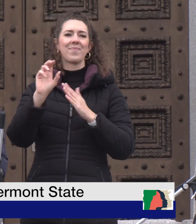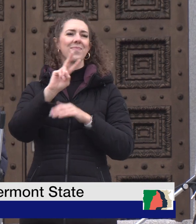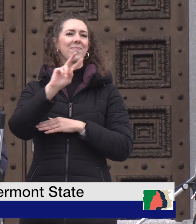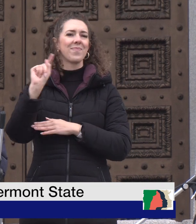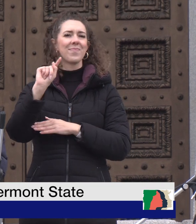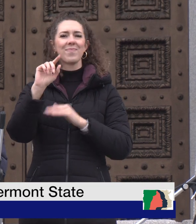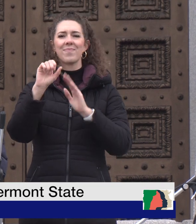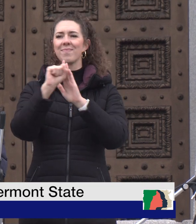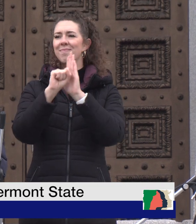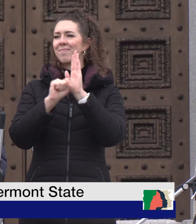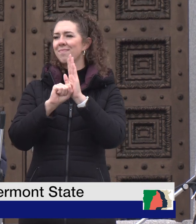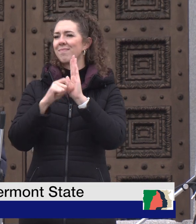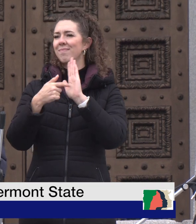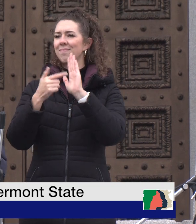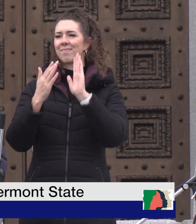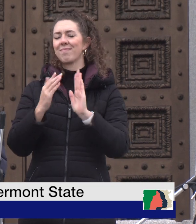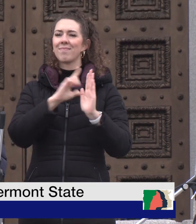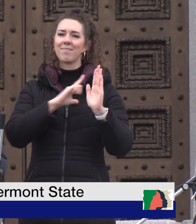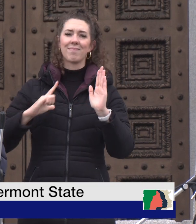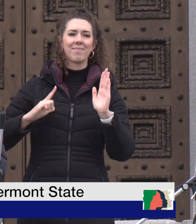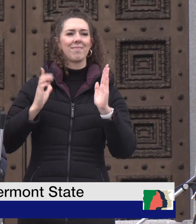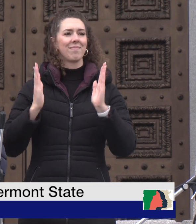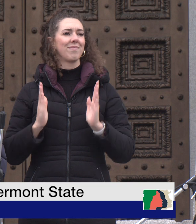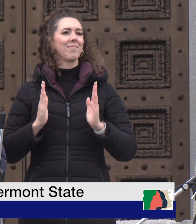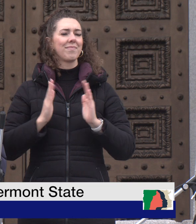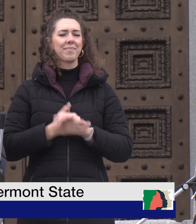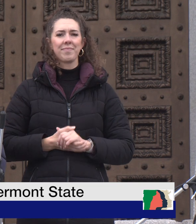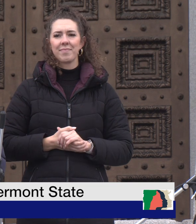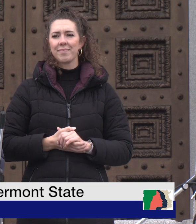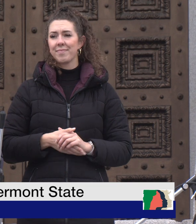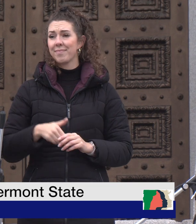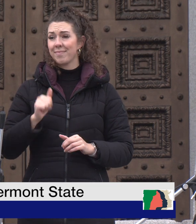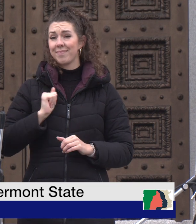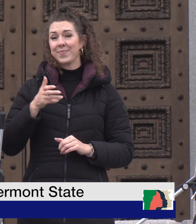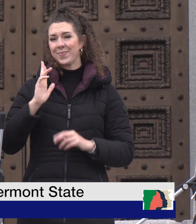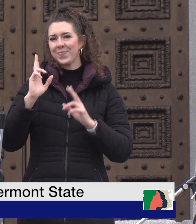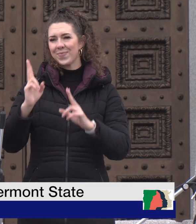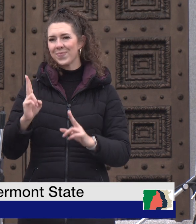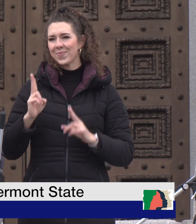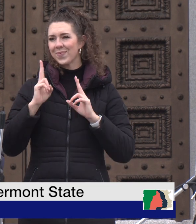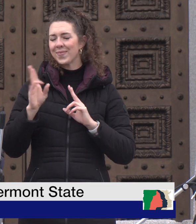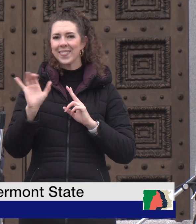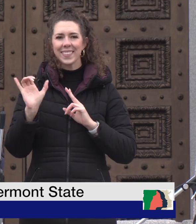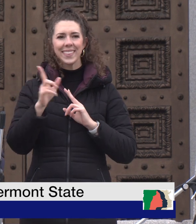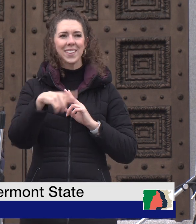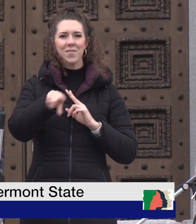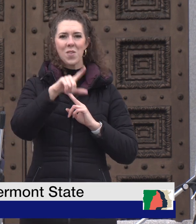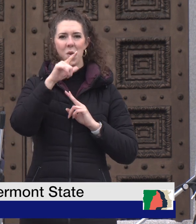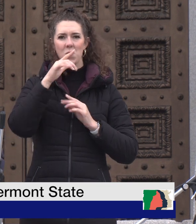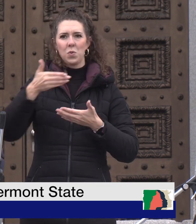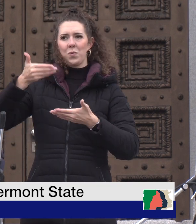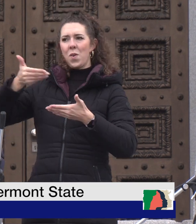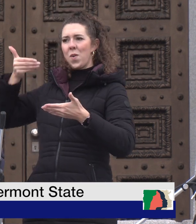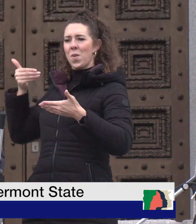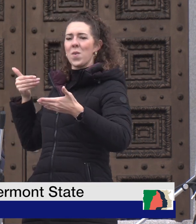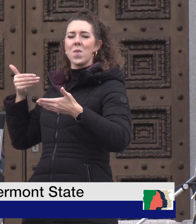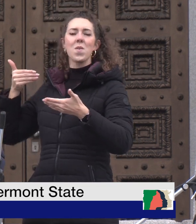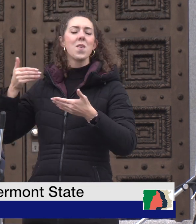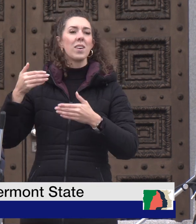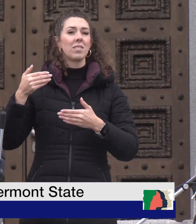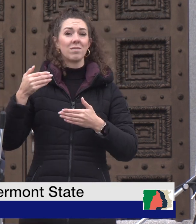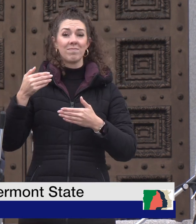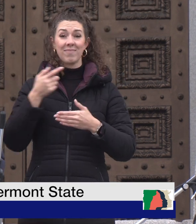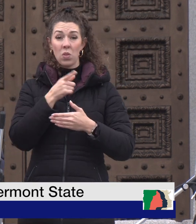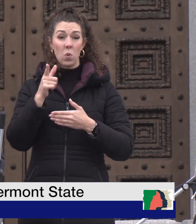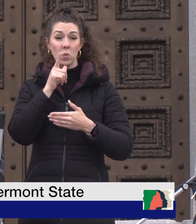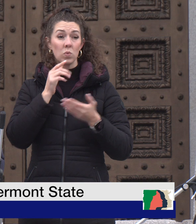legislator who had the privilege, along with those that preceded me, those